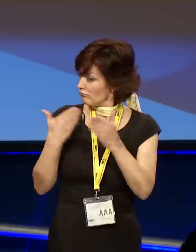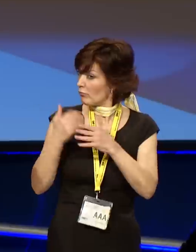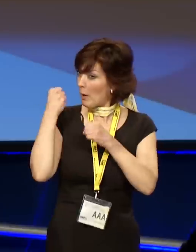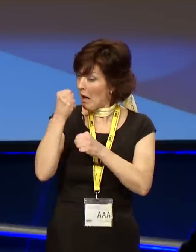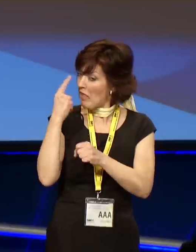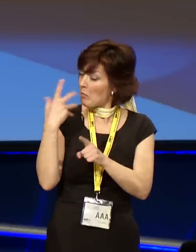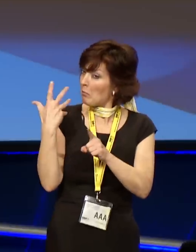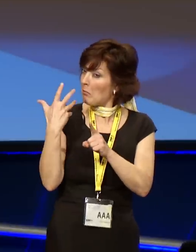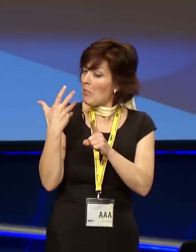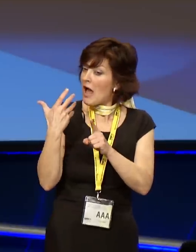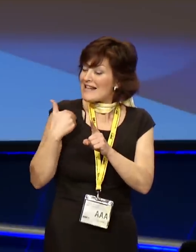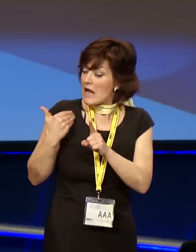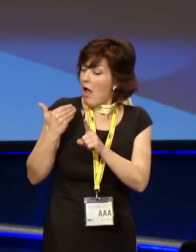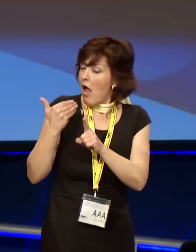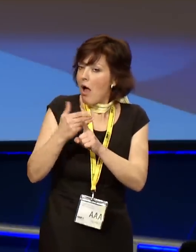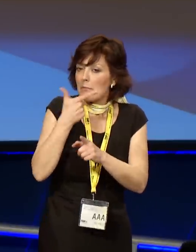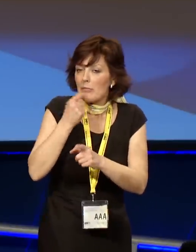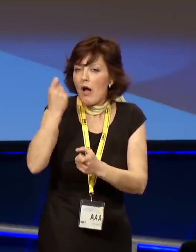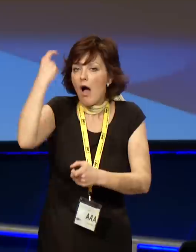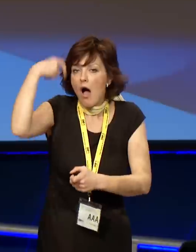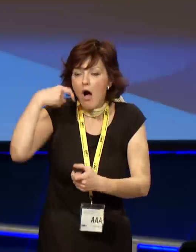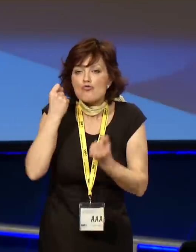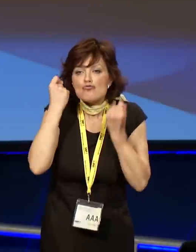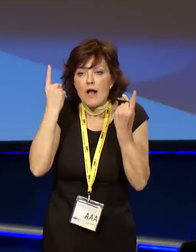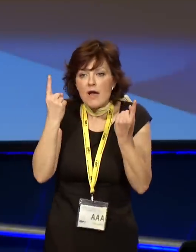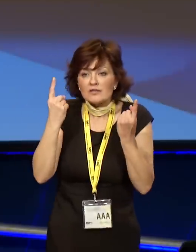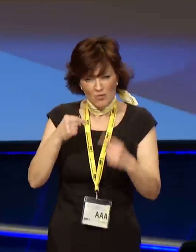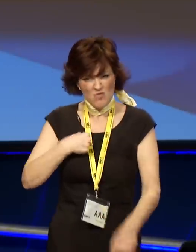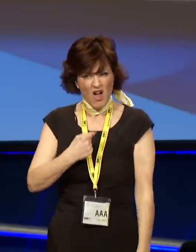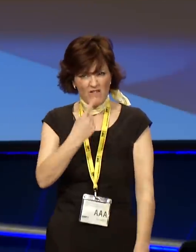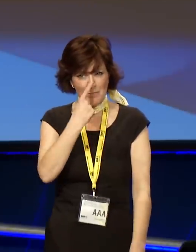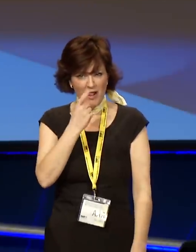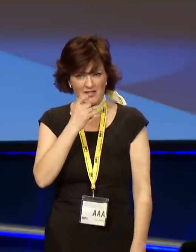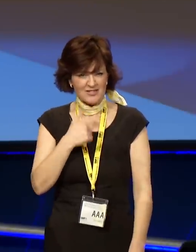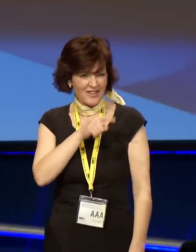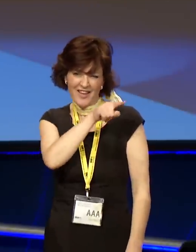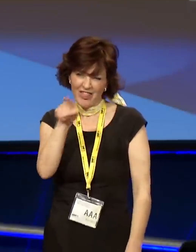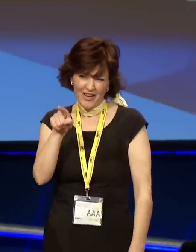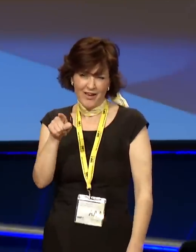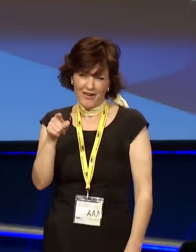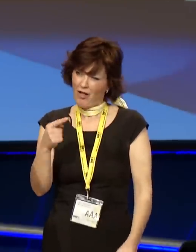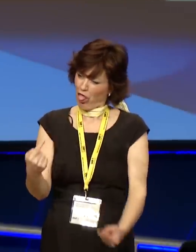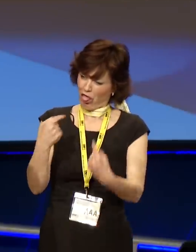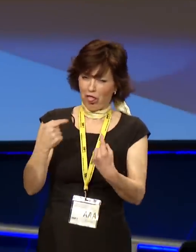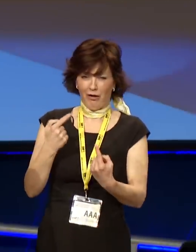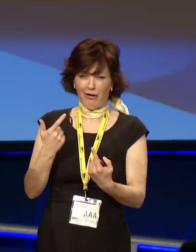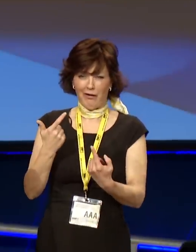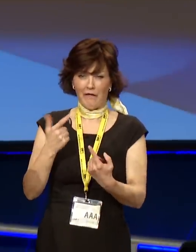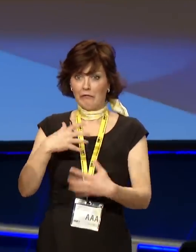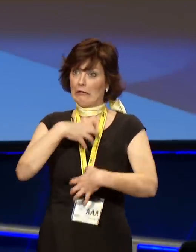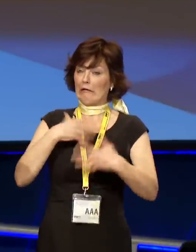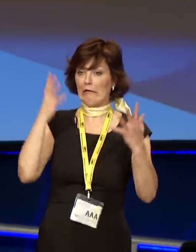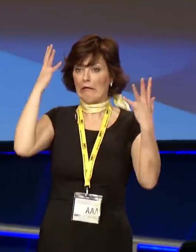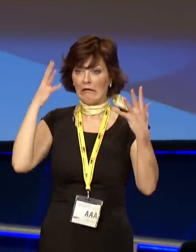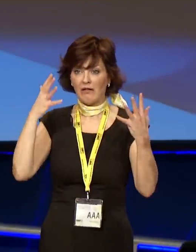there towards the end, that we have the ability to laugh at scaremongering. I tell a story about